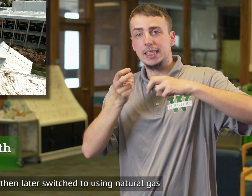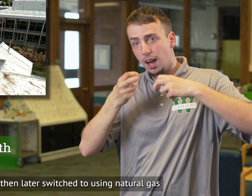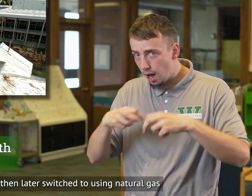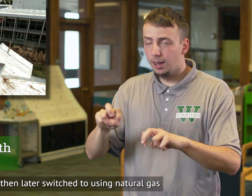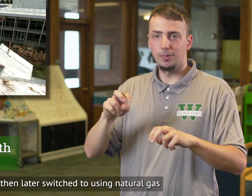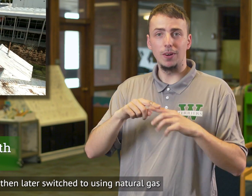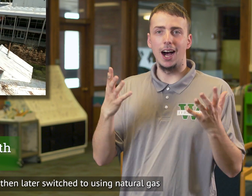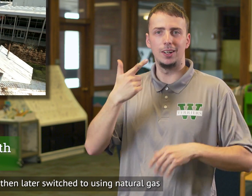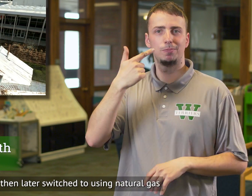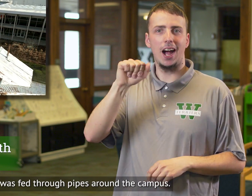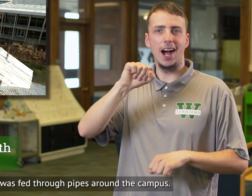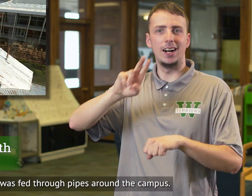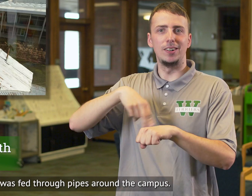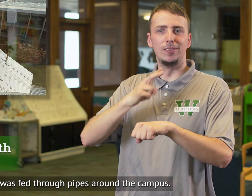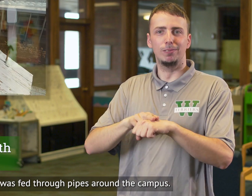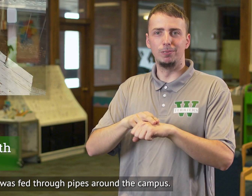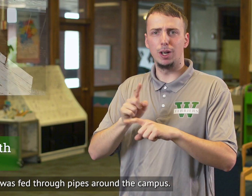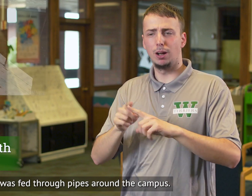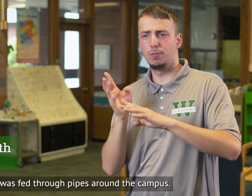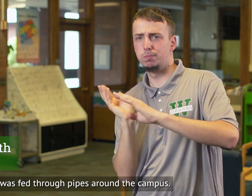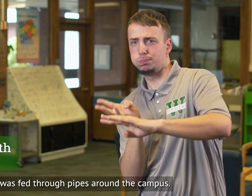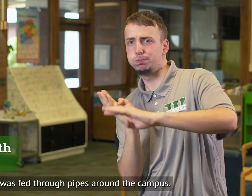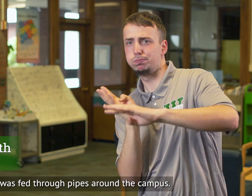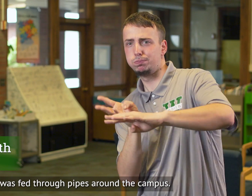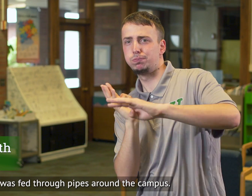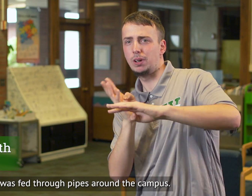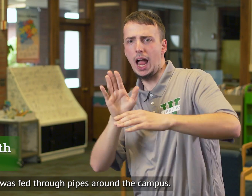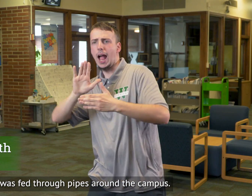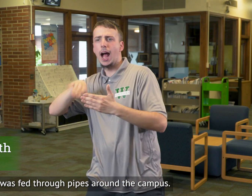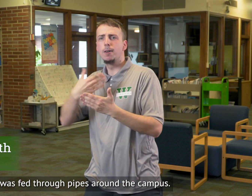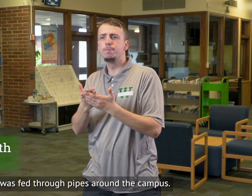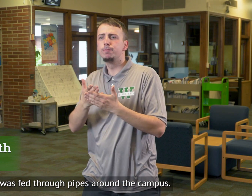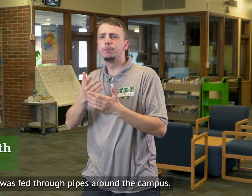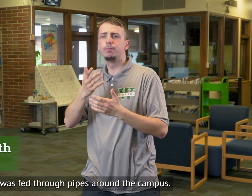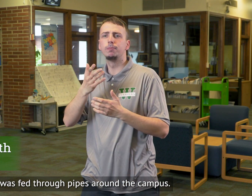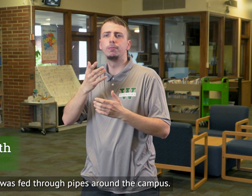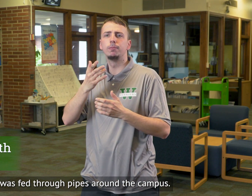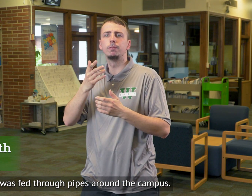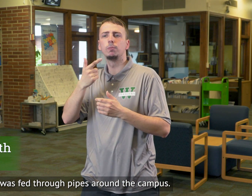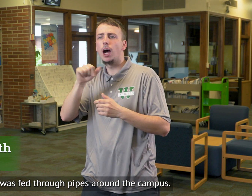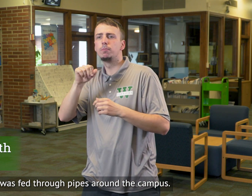to using natural gas, which was fed through pipes around the campus.